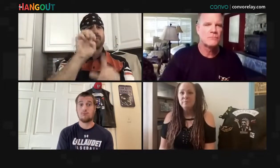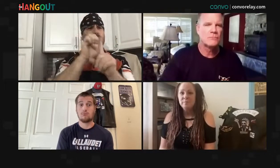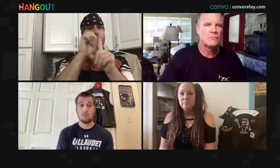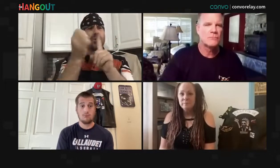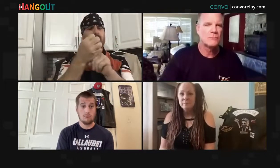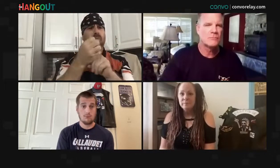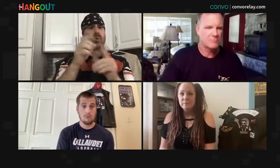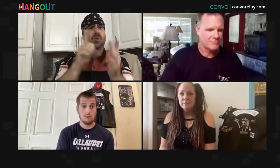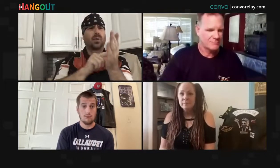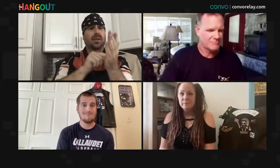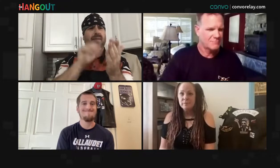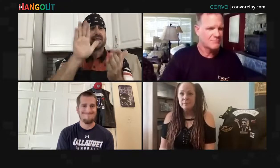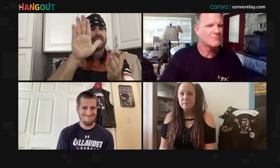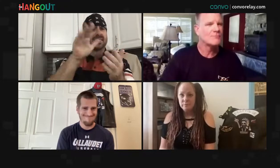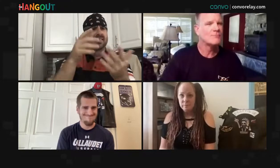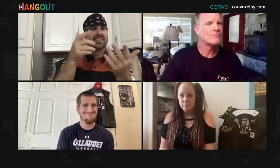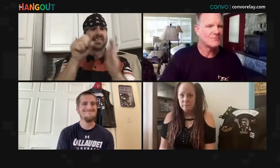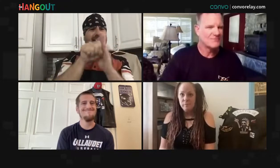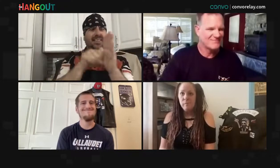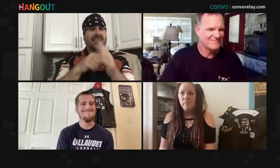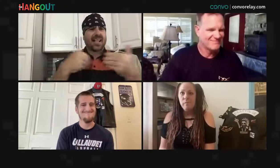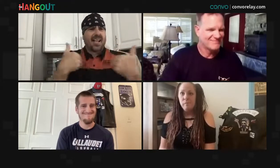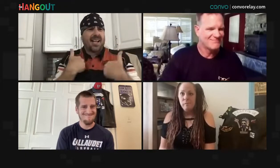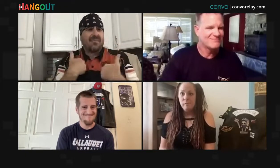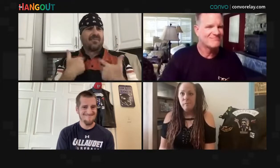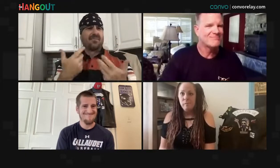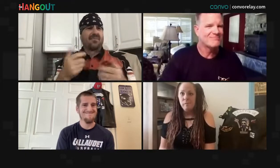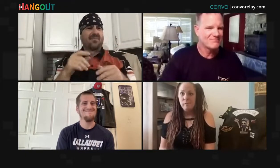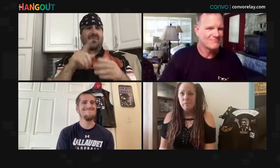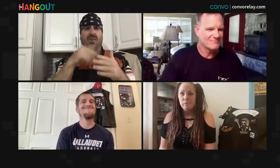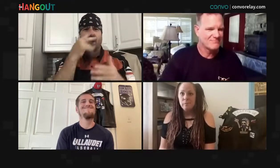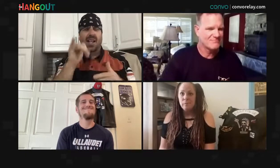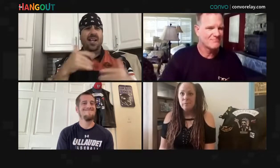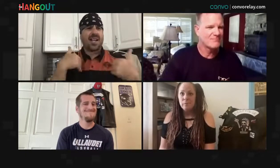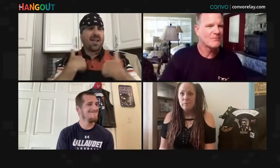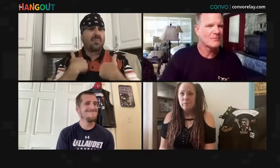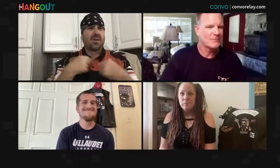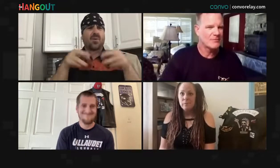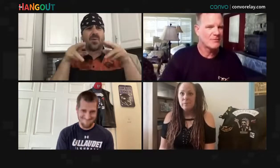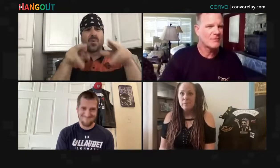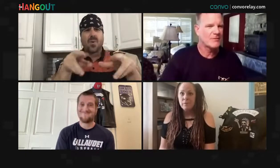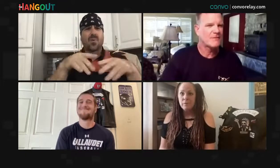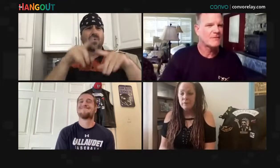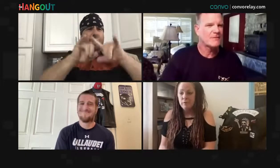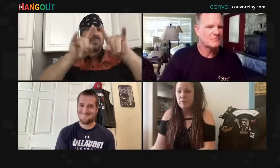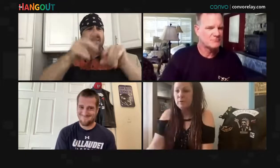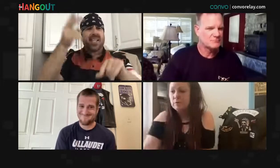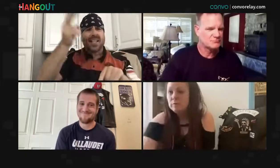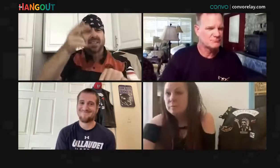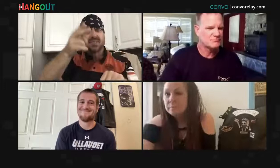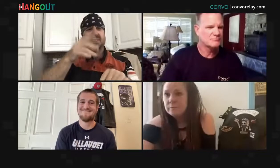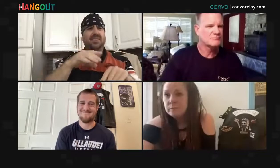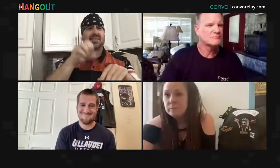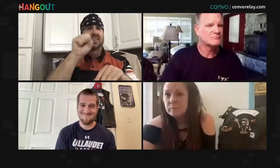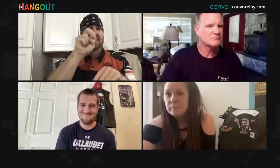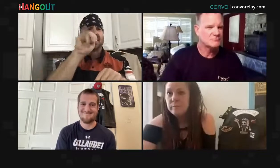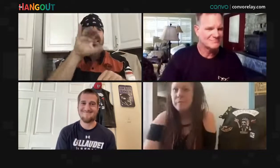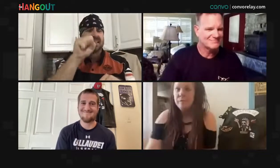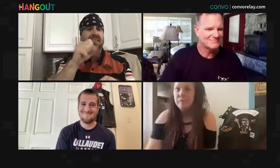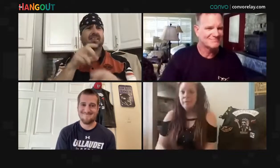bikers, and just see the environment that they're in, just what their state has to offer and what it looks like, just the animals, the road, the history